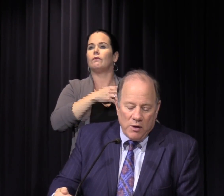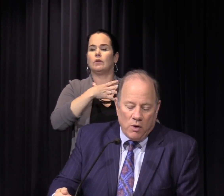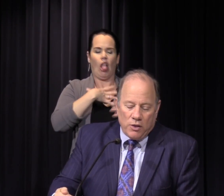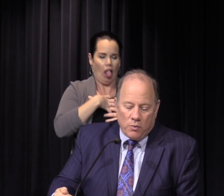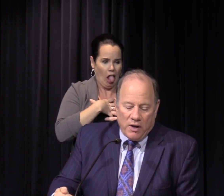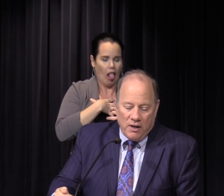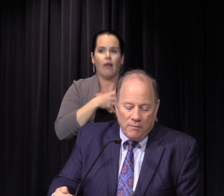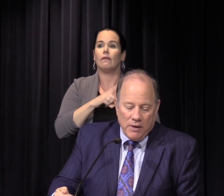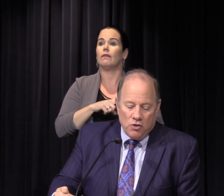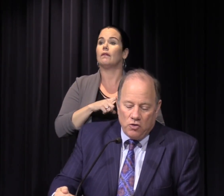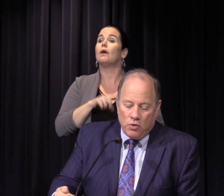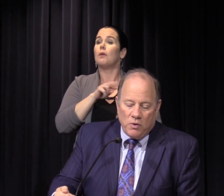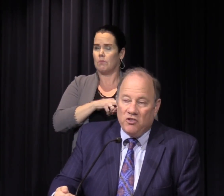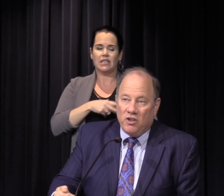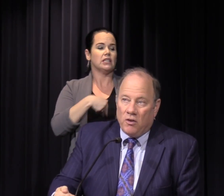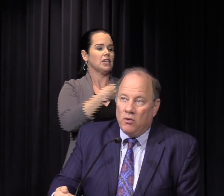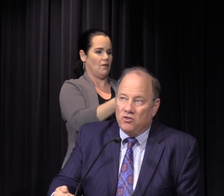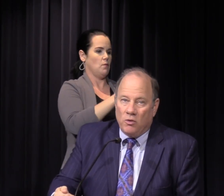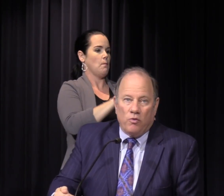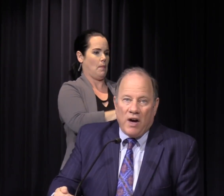number